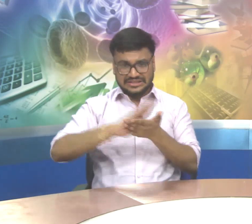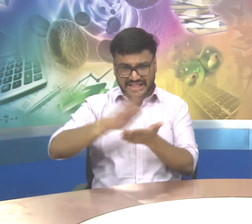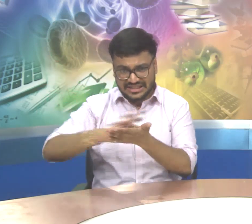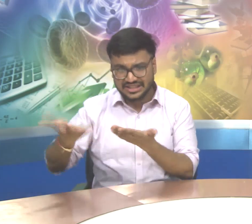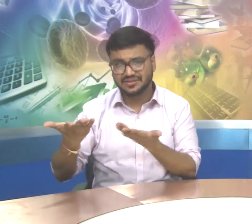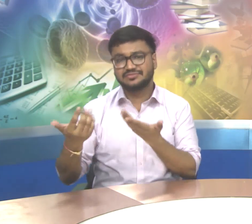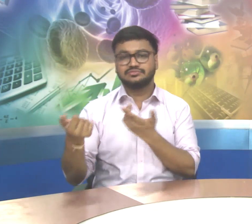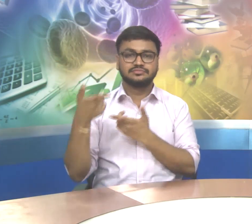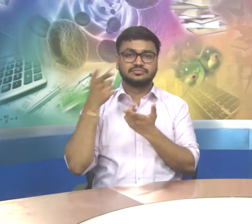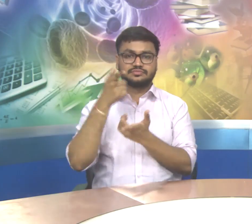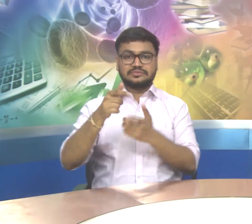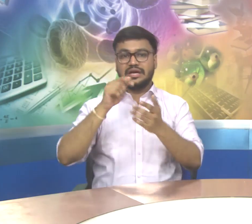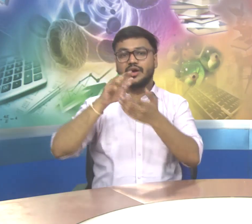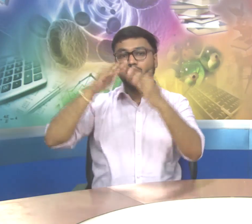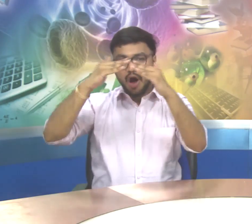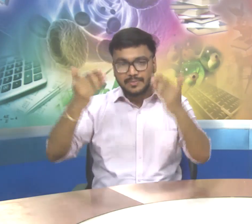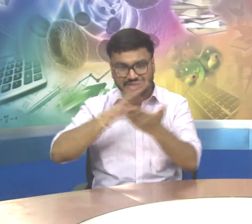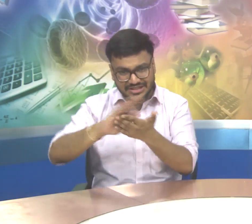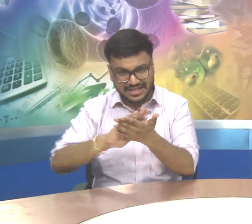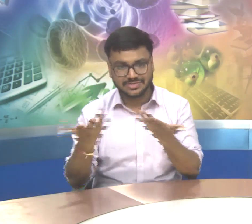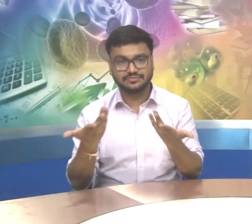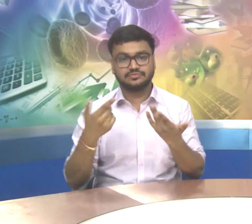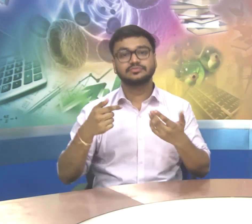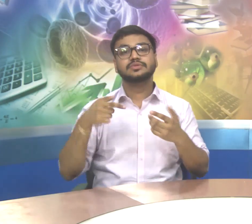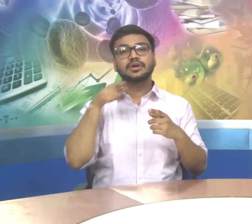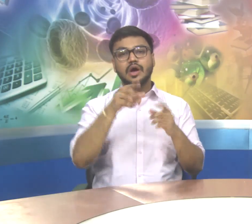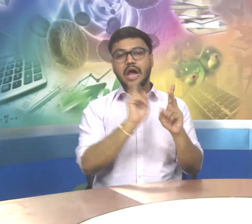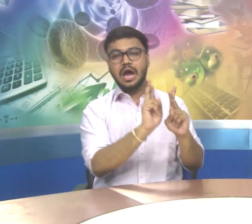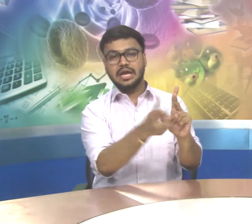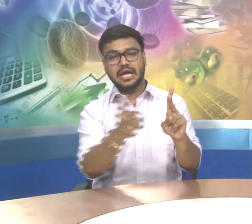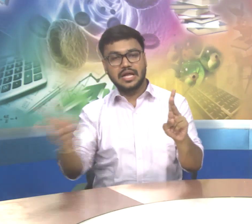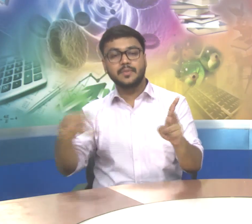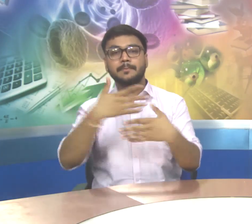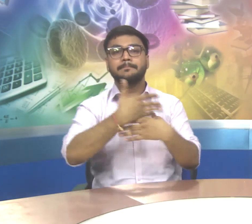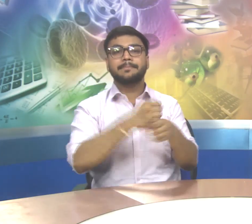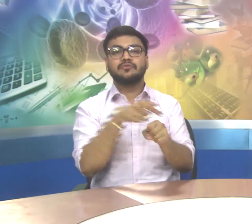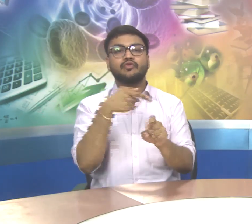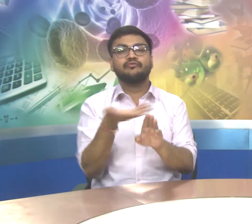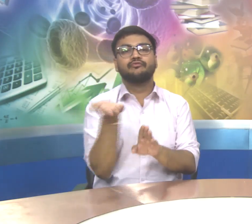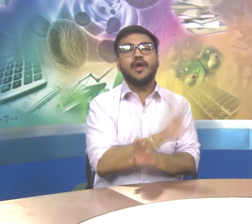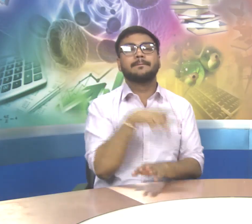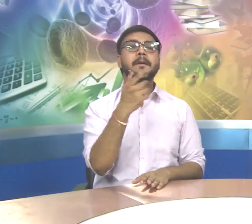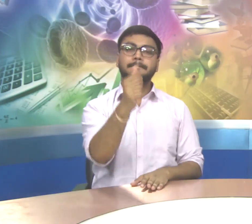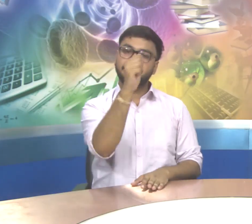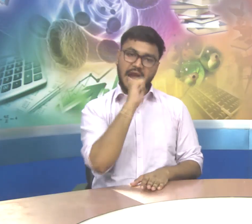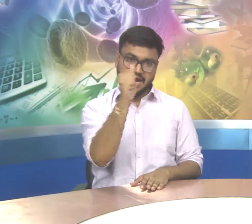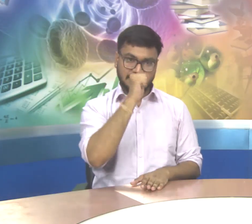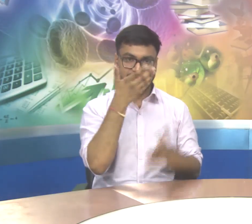and also for drinking, bathing, cleaning, washing, gardening, pottery making, etc.